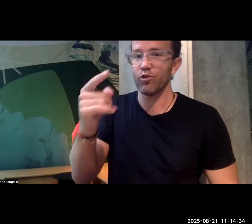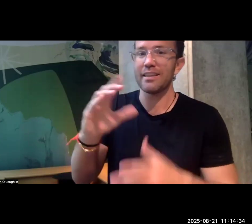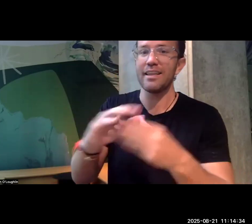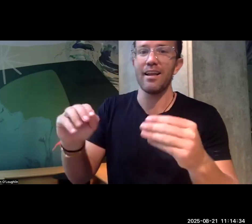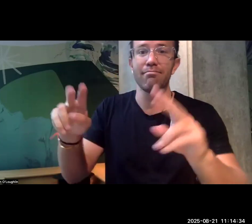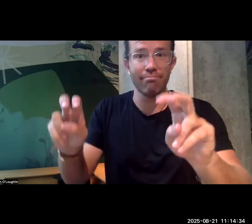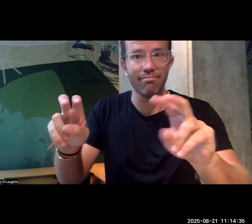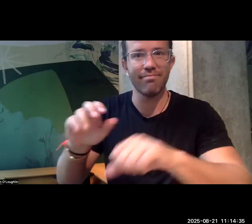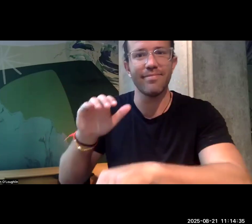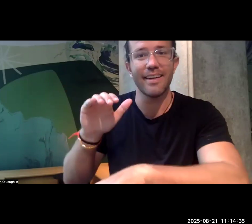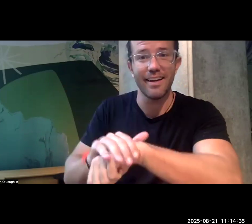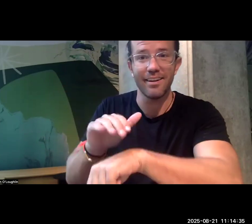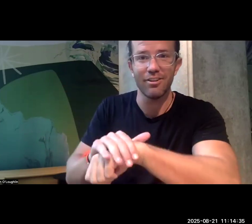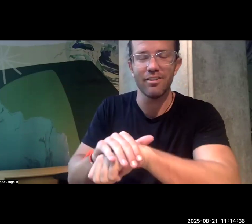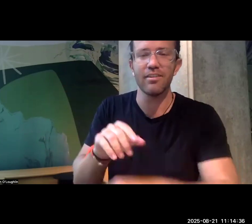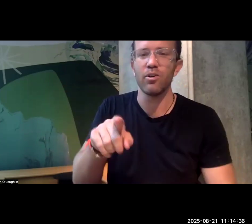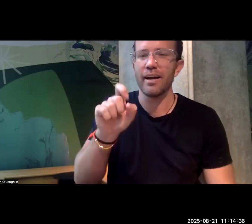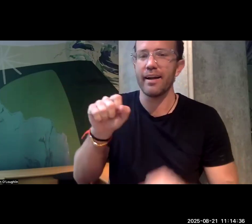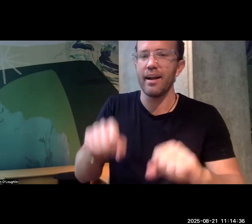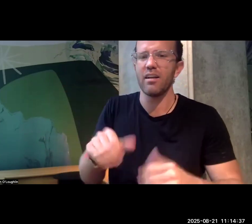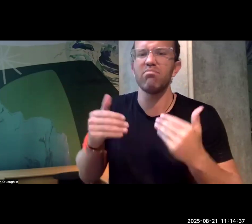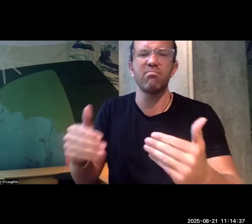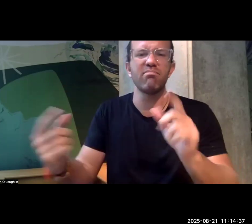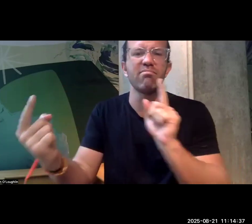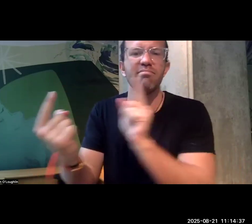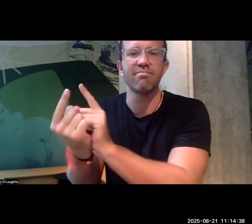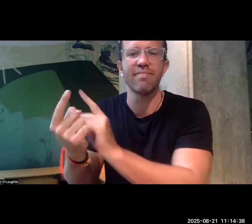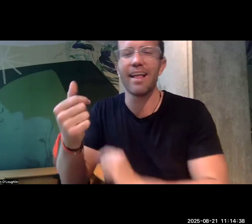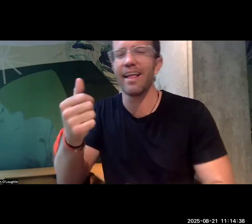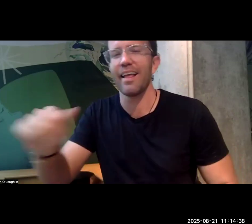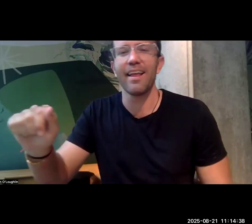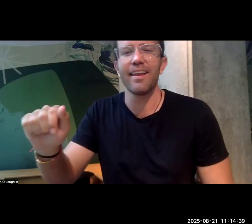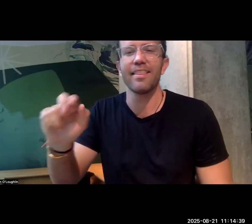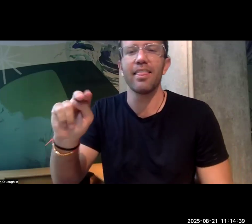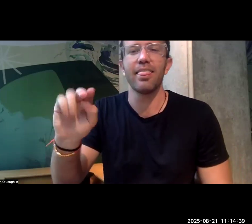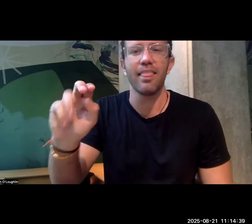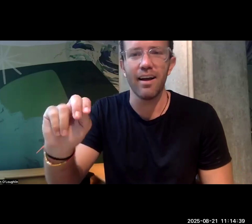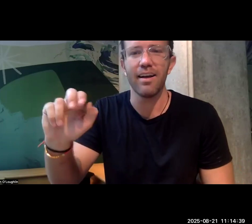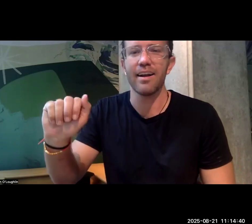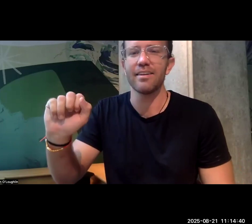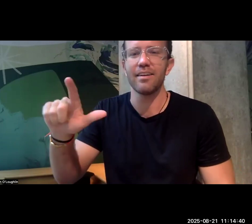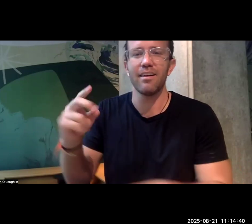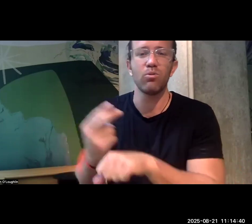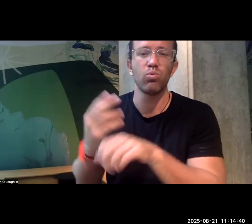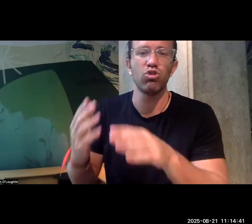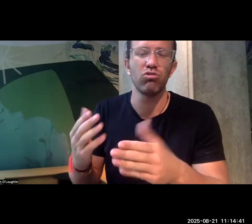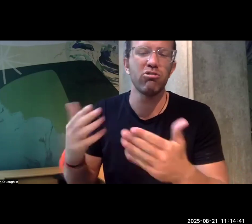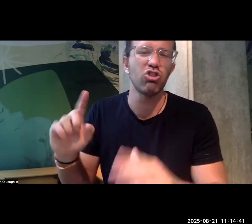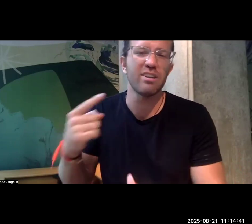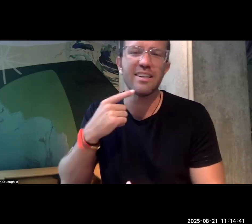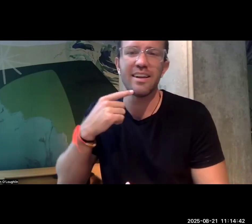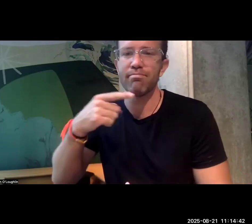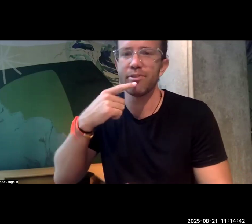to, if you think about it, you realize it's not. It does appear to be English words, um,